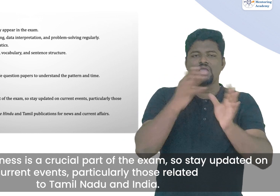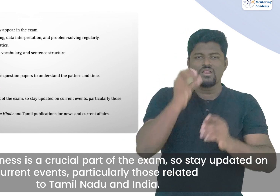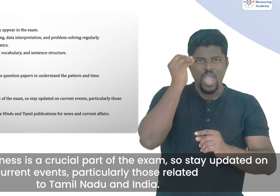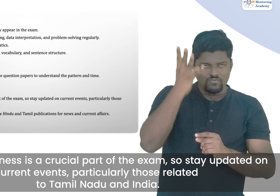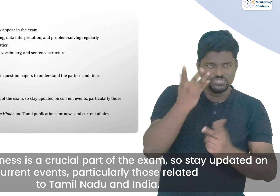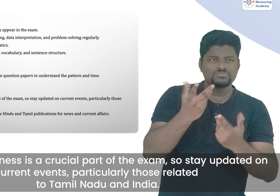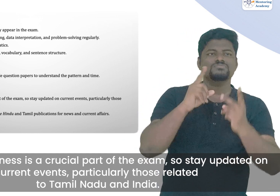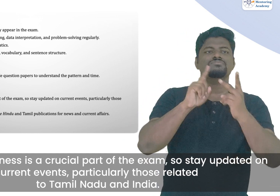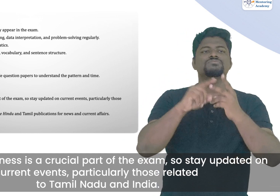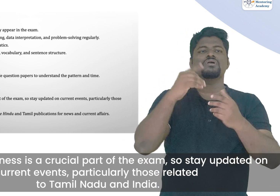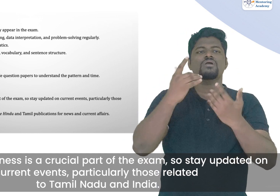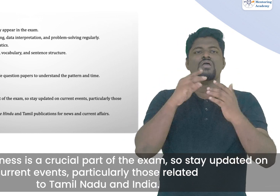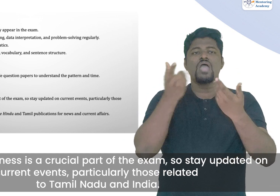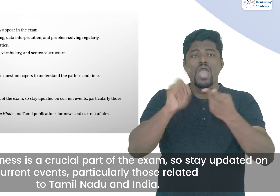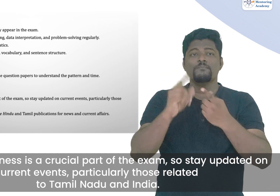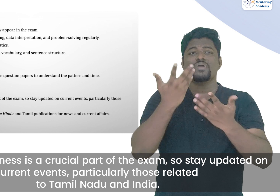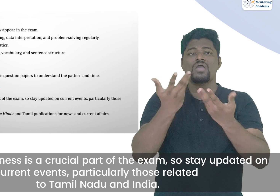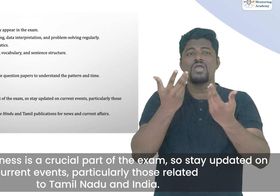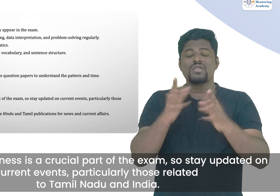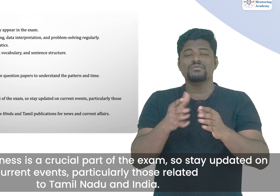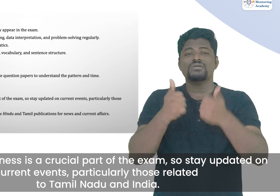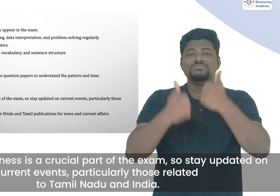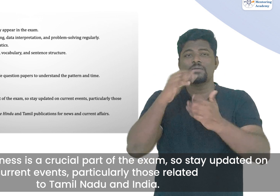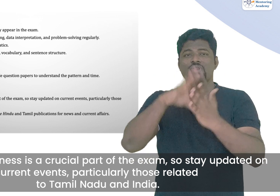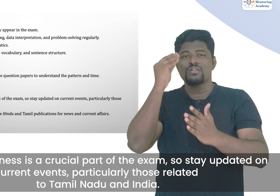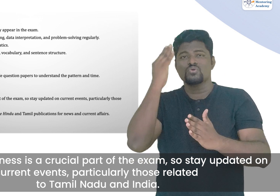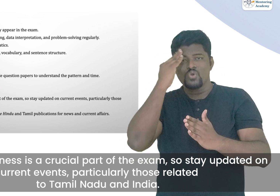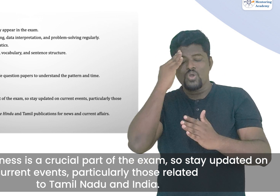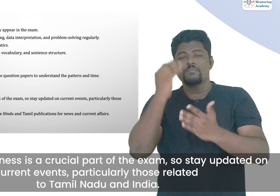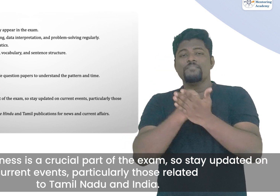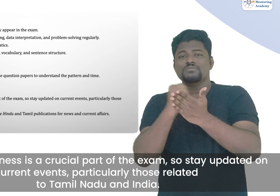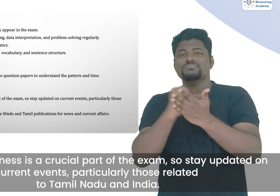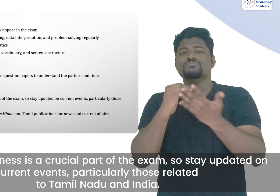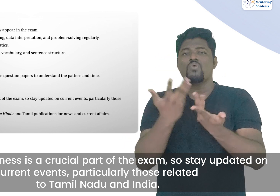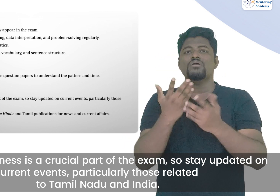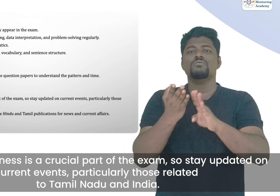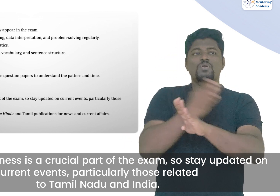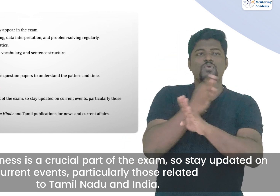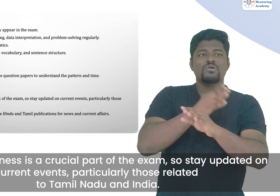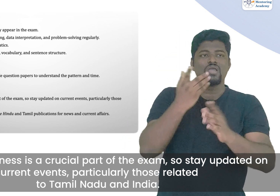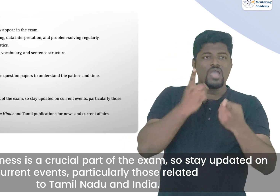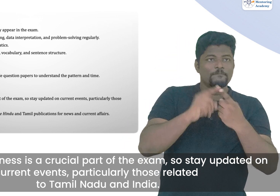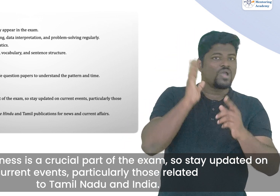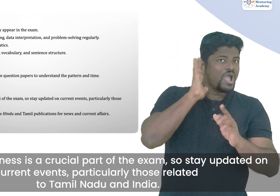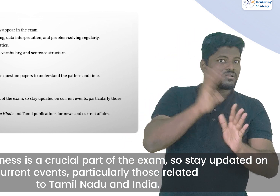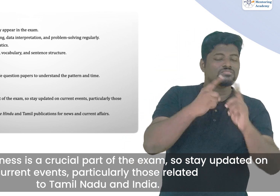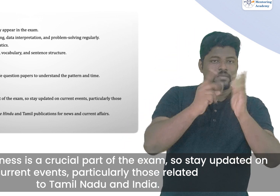General awareness is a crucial part of the exam, so stay updated on current events, particularly those related to Tamil Nadu and